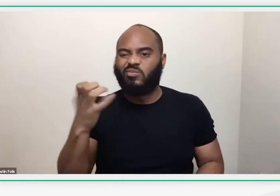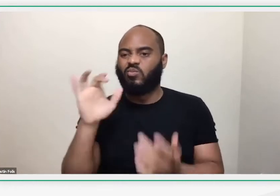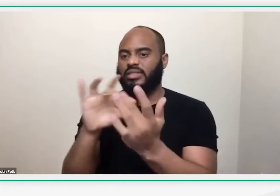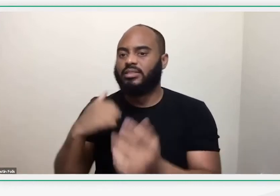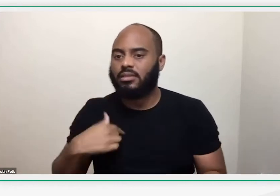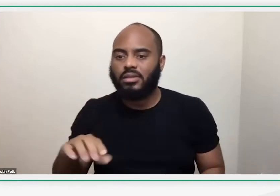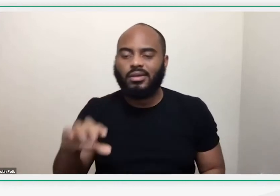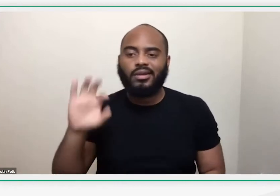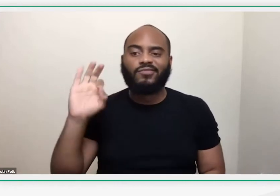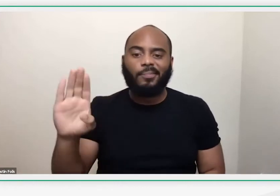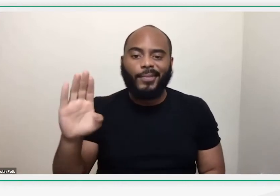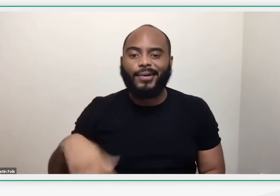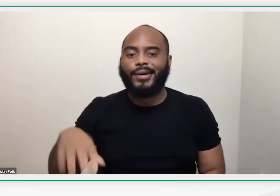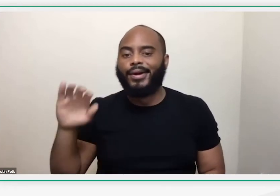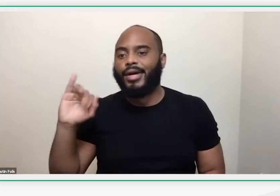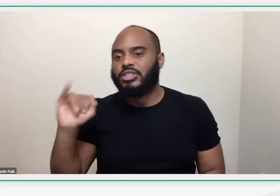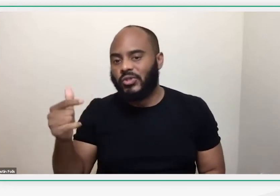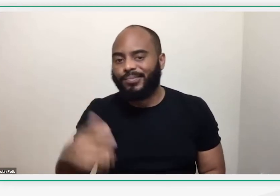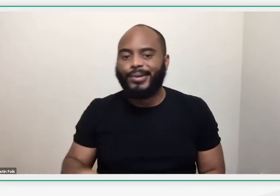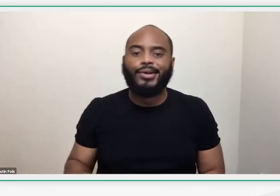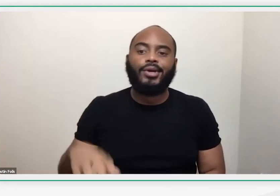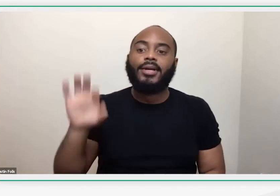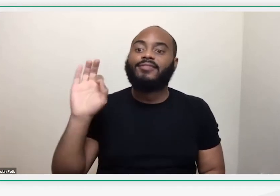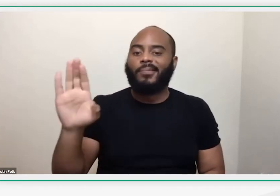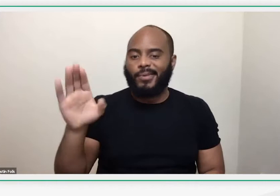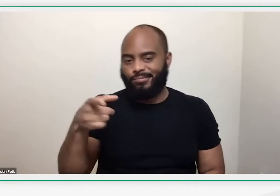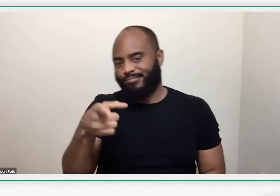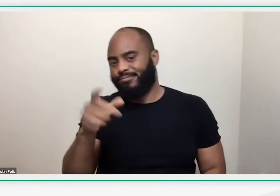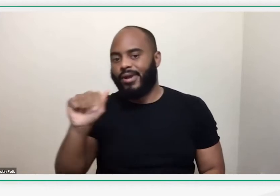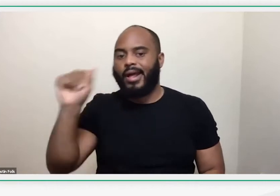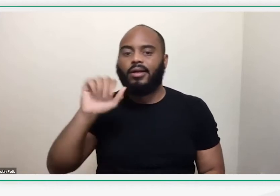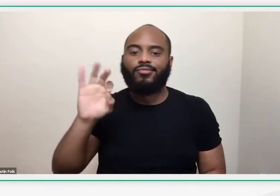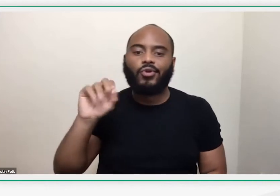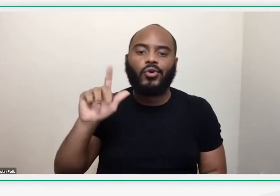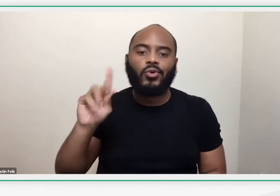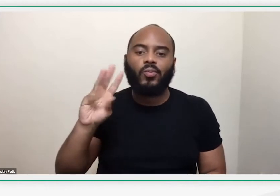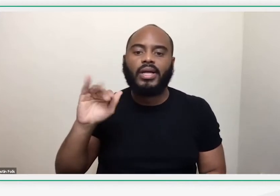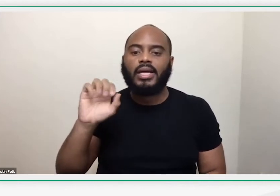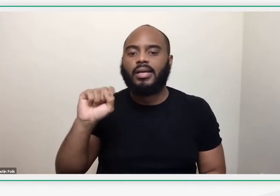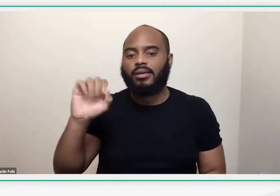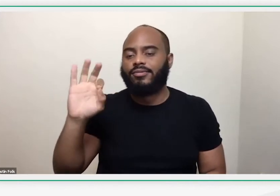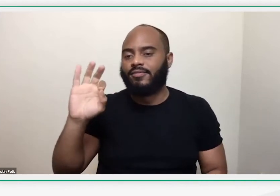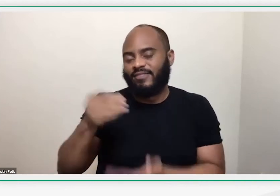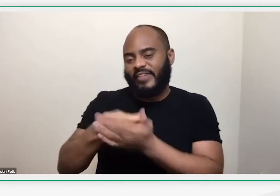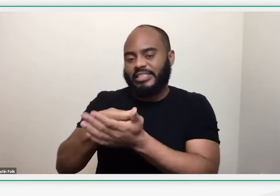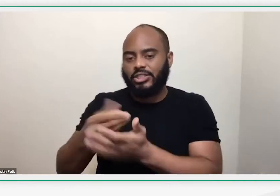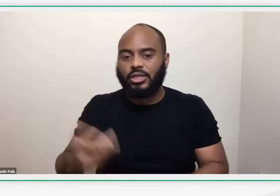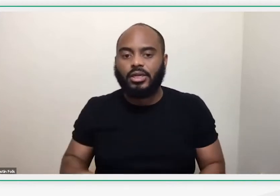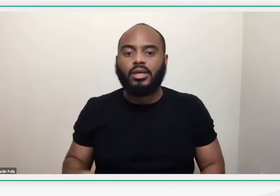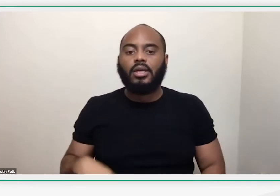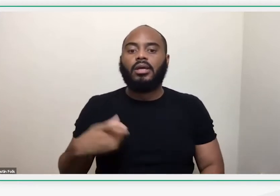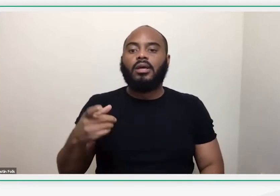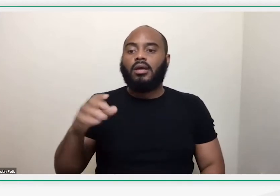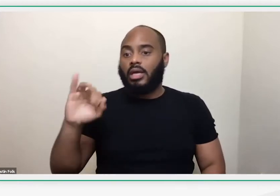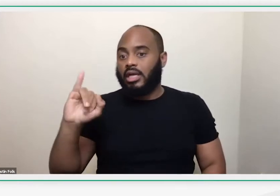And we have two social media accounts if you'd like to reach out to us. One is on Facebook and the other on Instagram. And you can see both handles